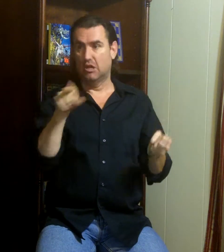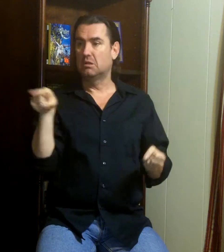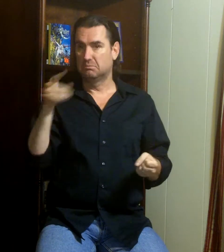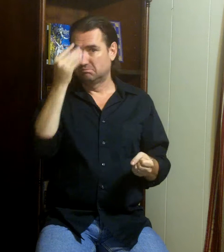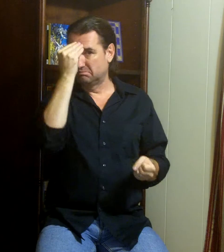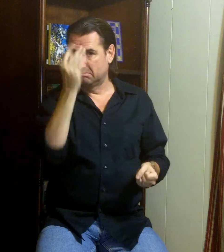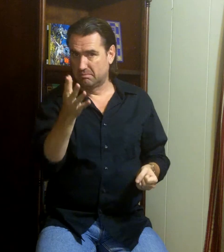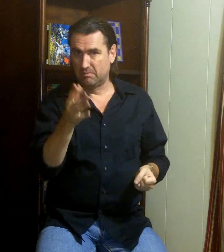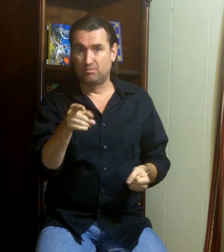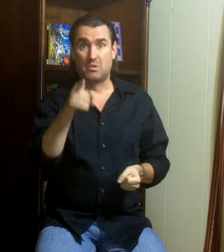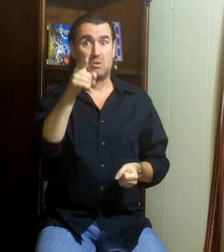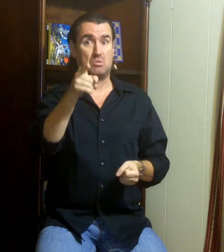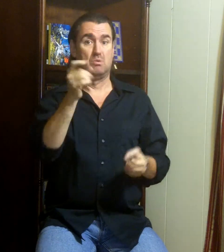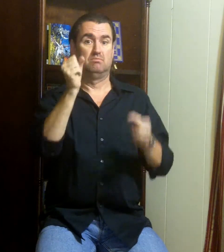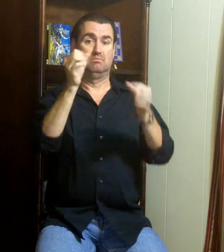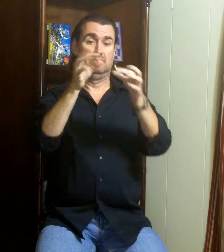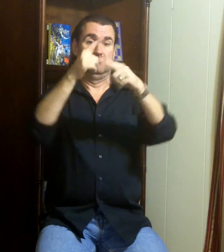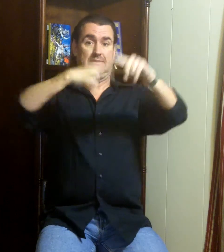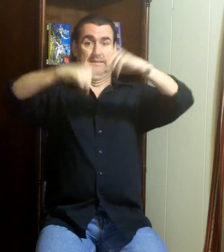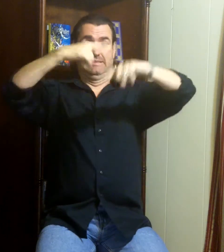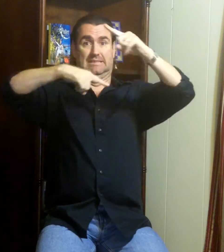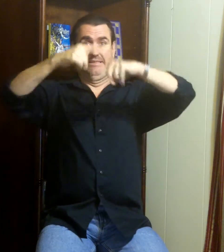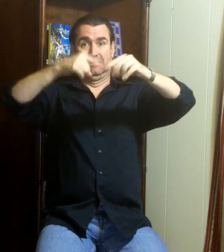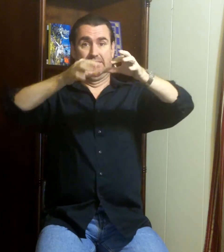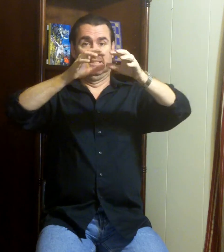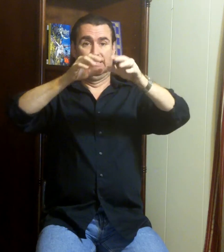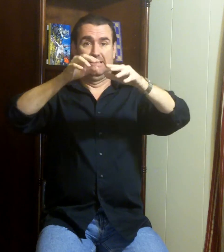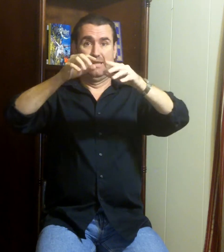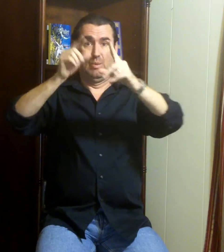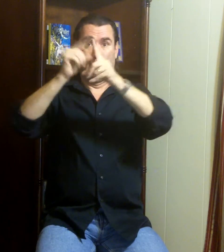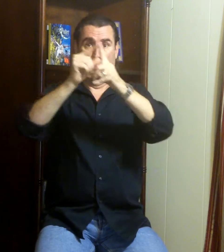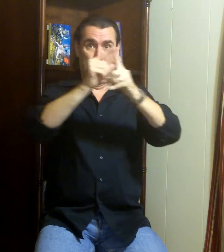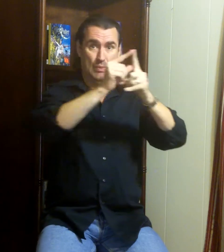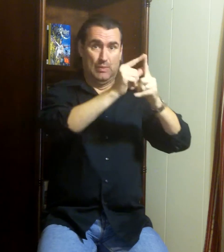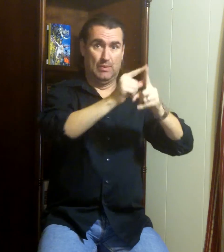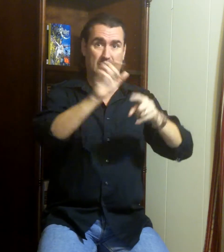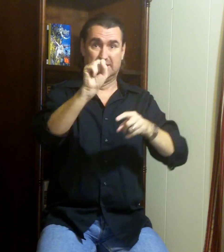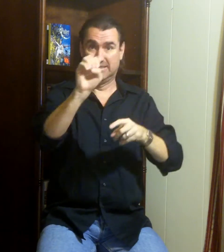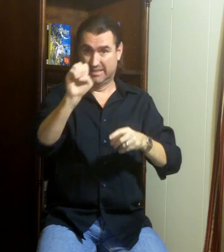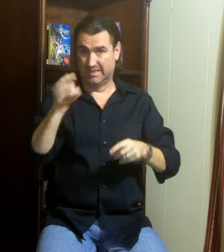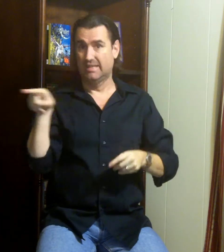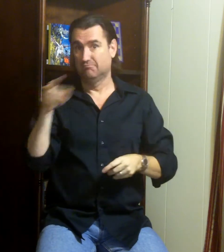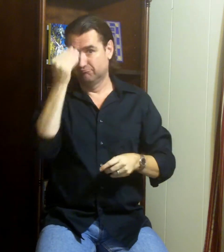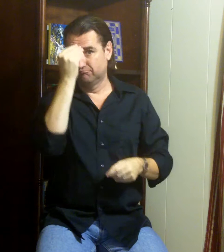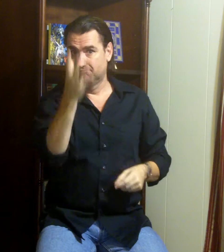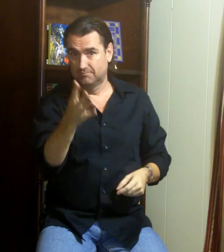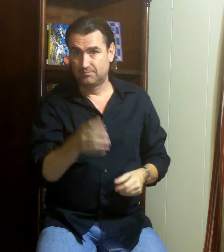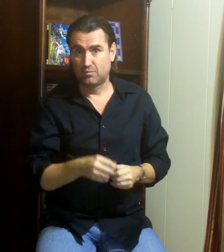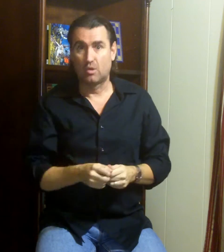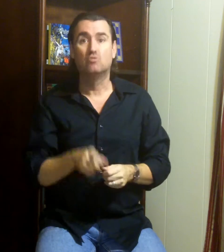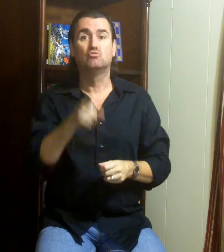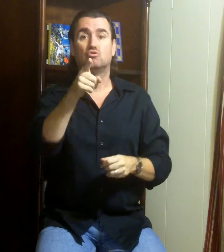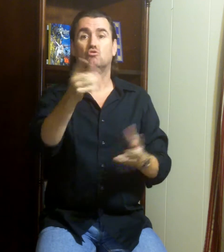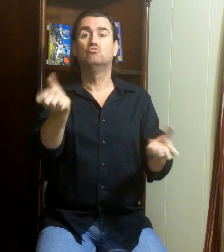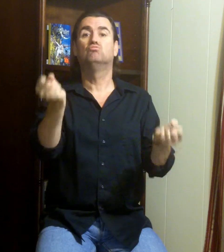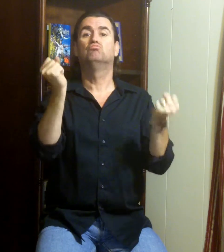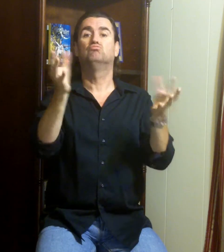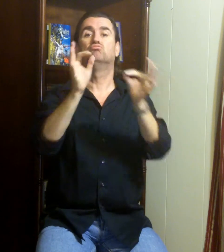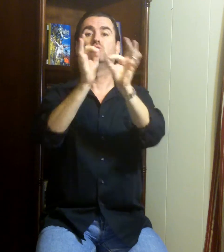sign in your signing style. They don't dock you any points for signing styles. You just interpret in your natural way, and they'll evaluate